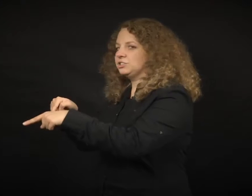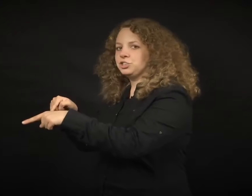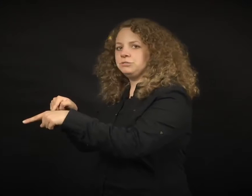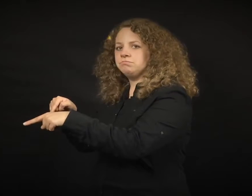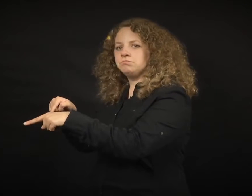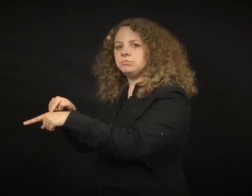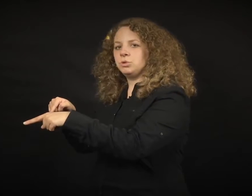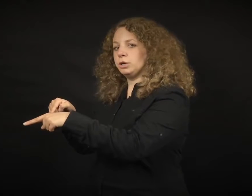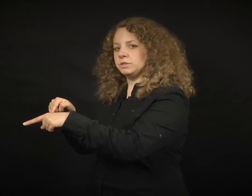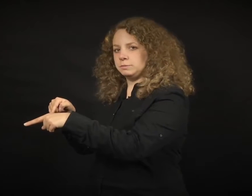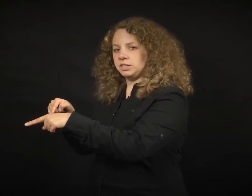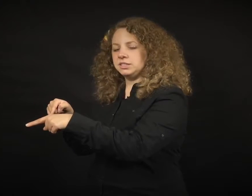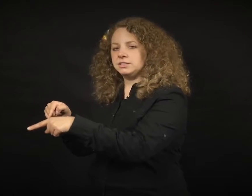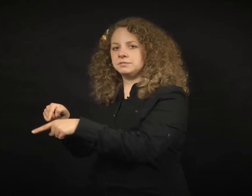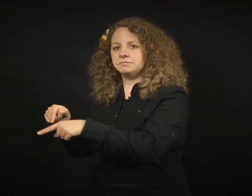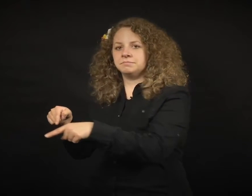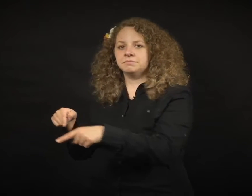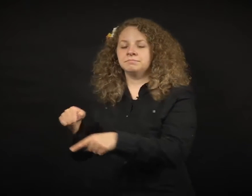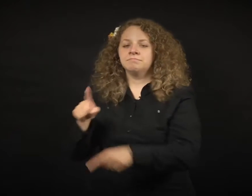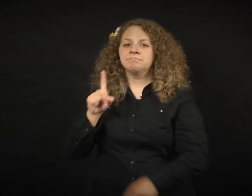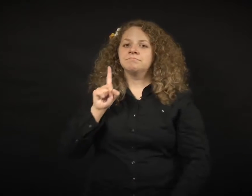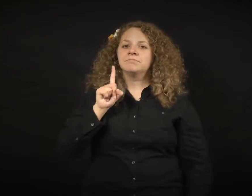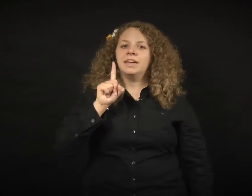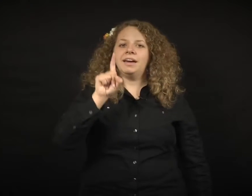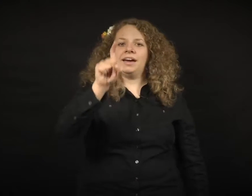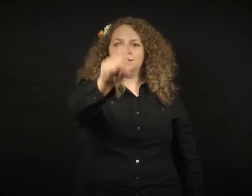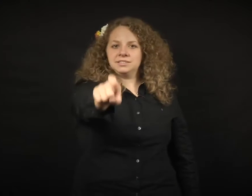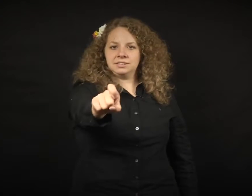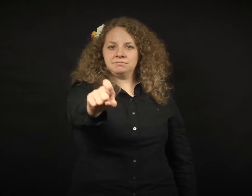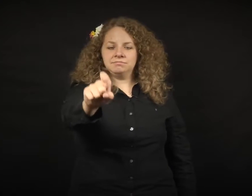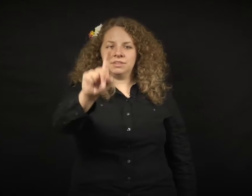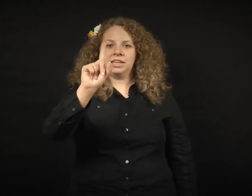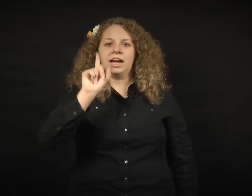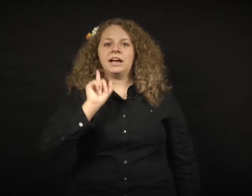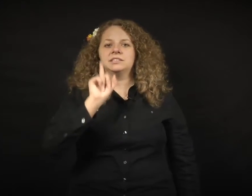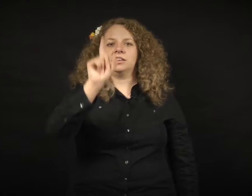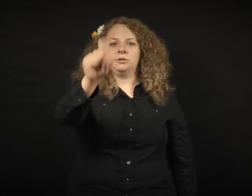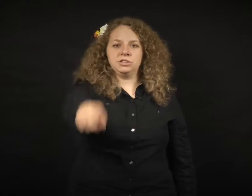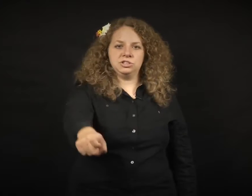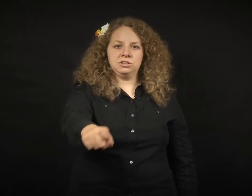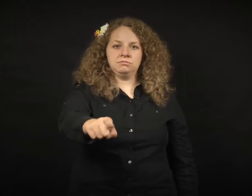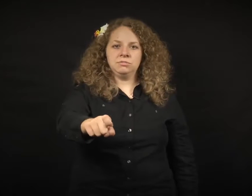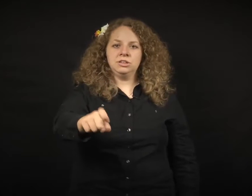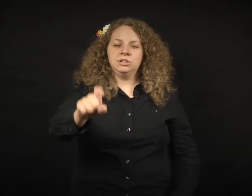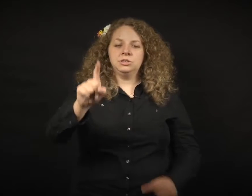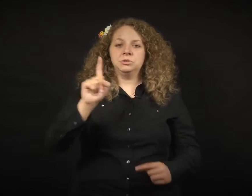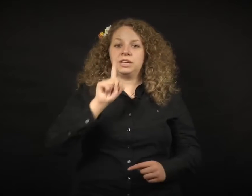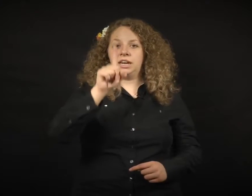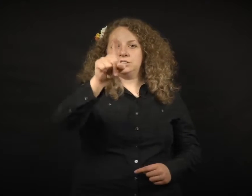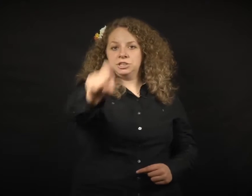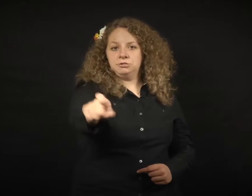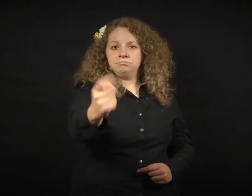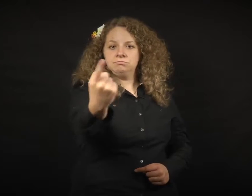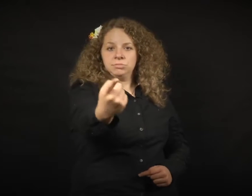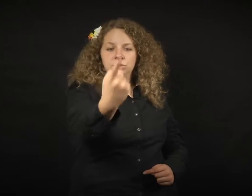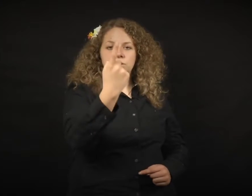Answer or response. Ask, like asking a question. So I can ask you, you can